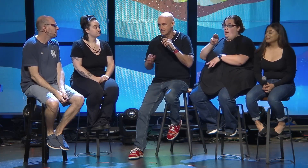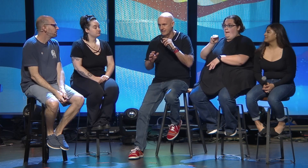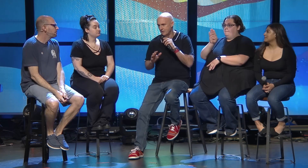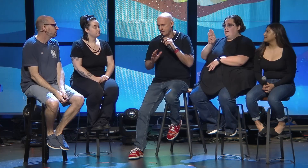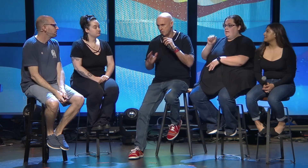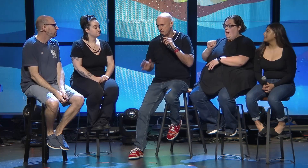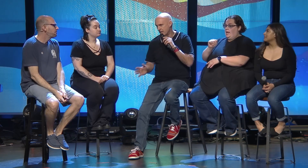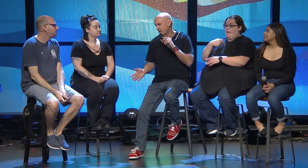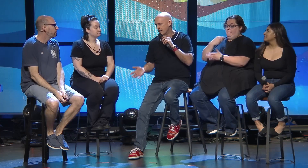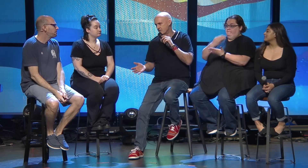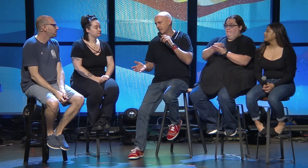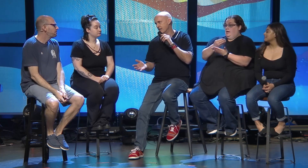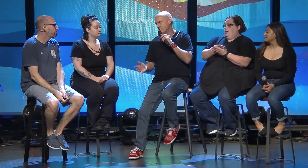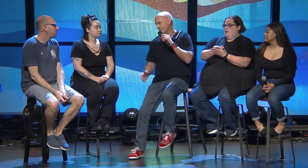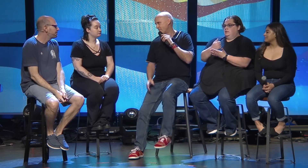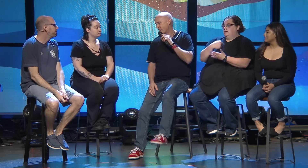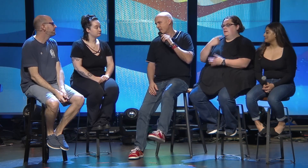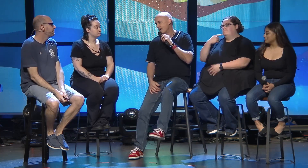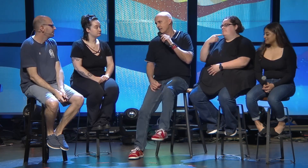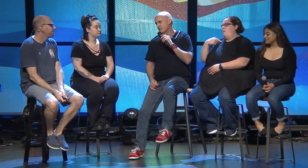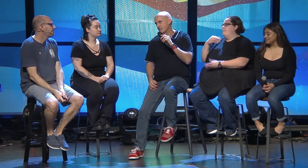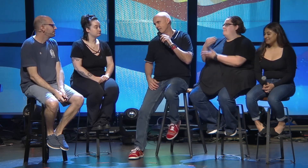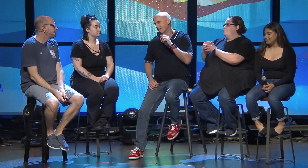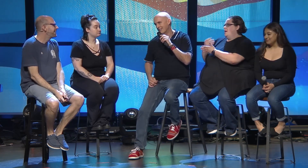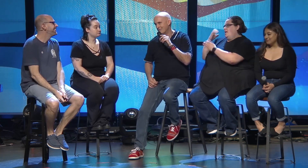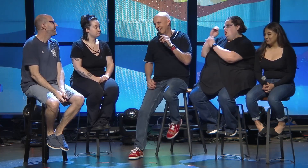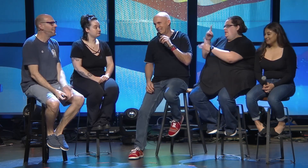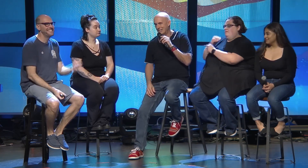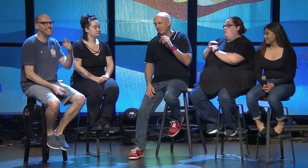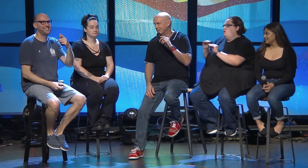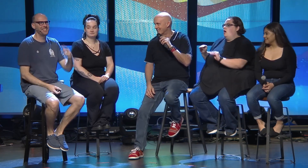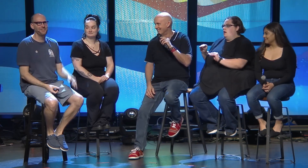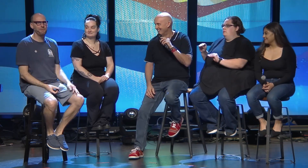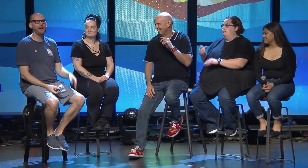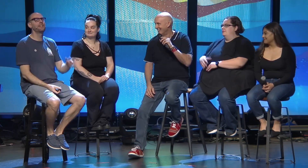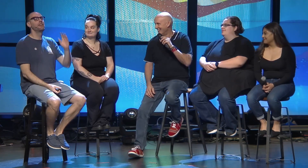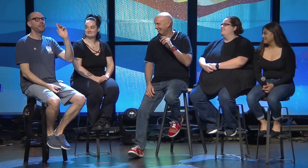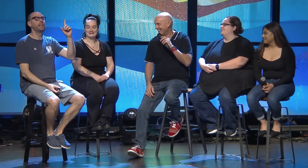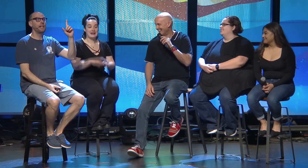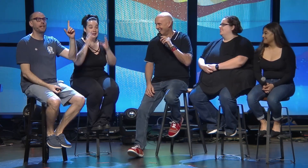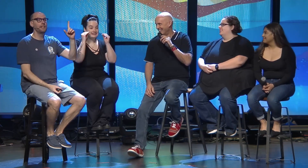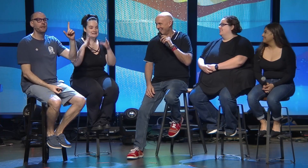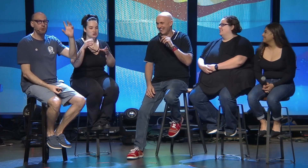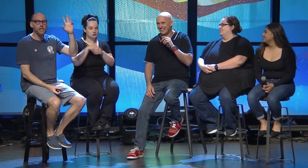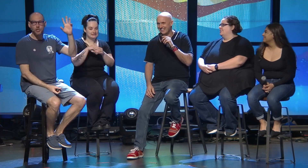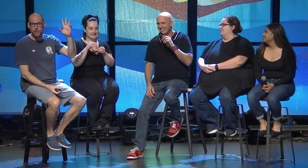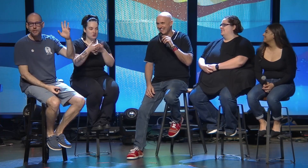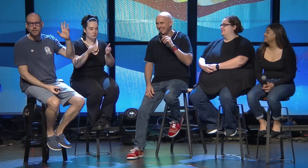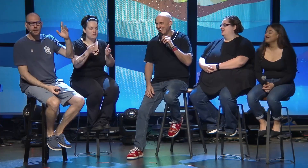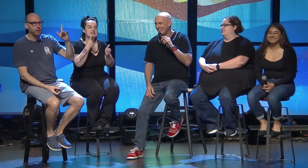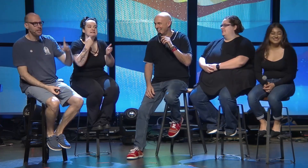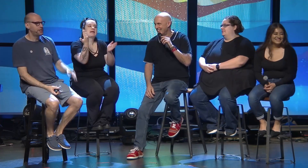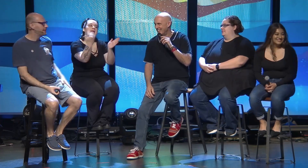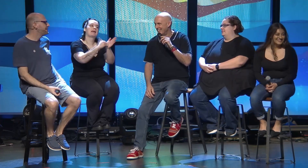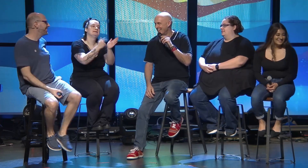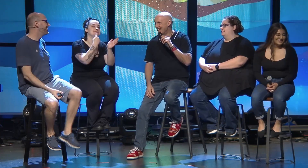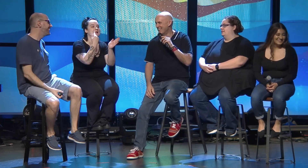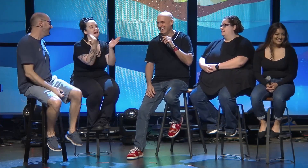because I said, there's no money in education. And so I was like, I'm not going to do All the teachers in the room are like, say that again, preach.